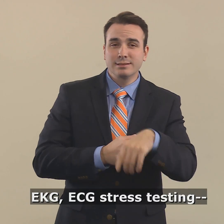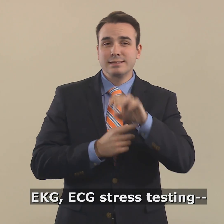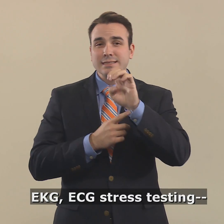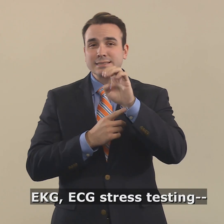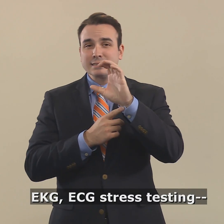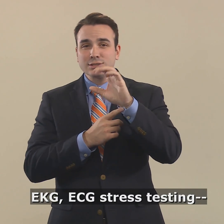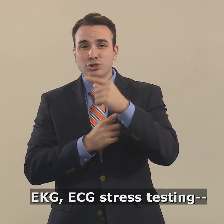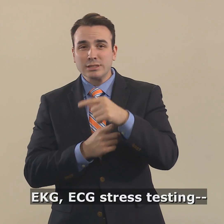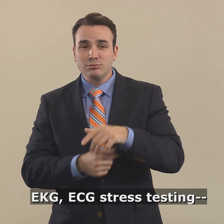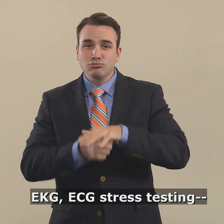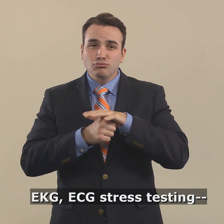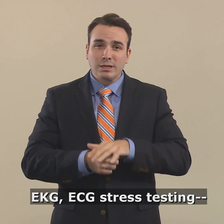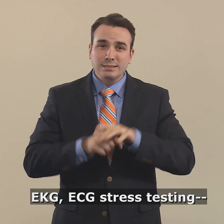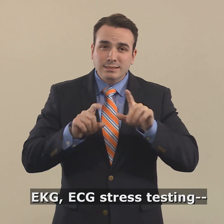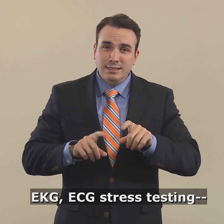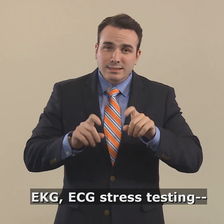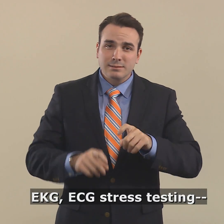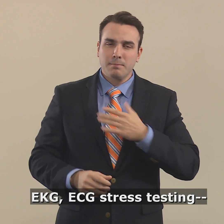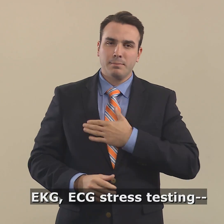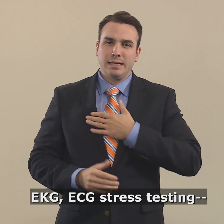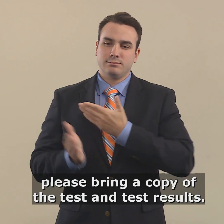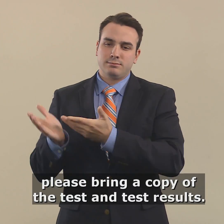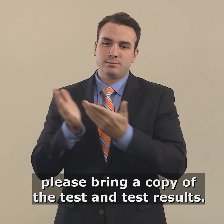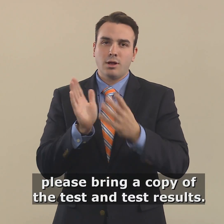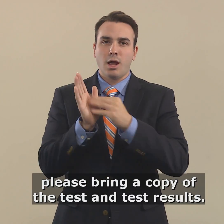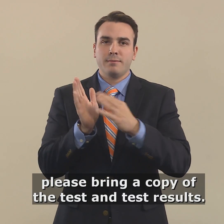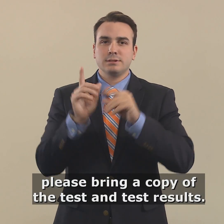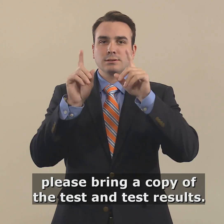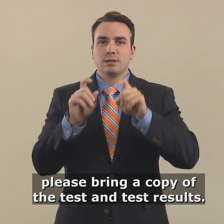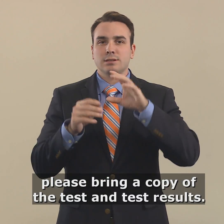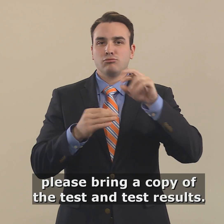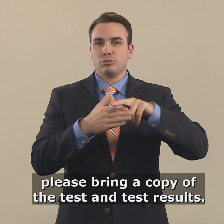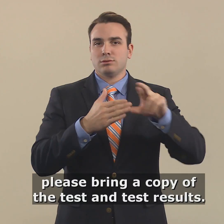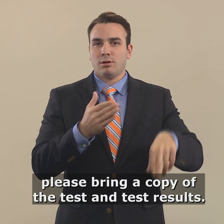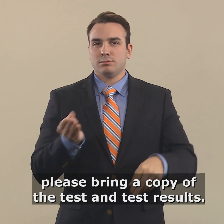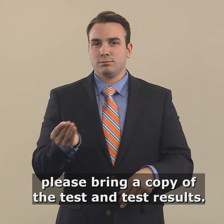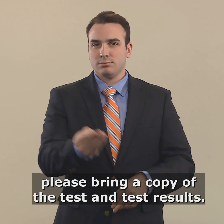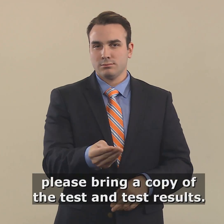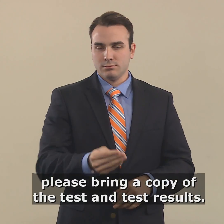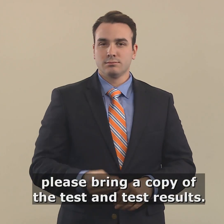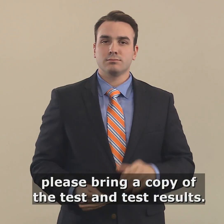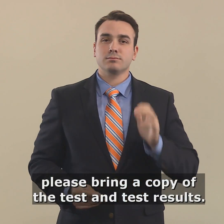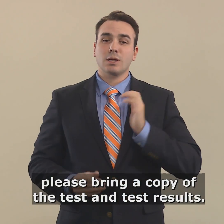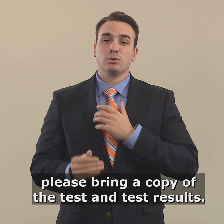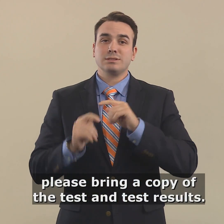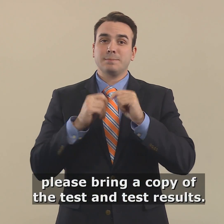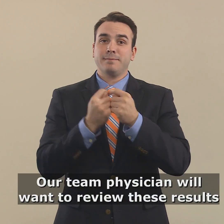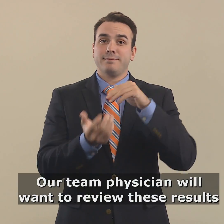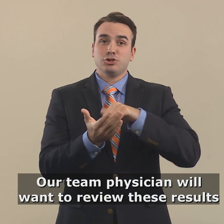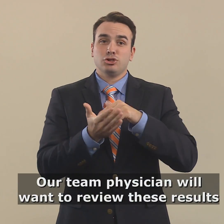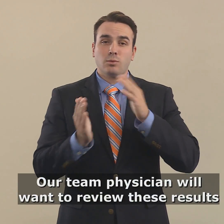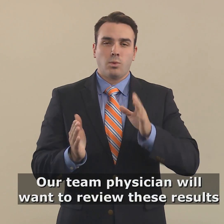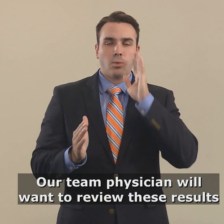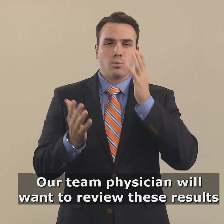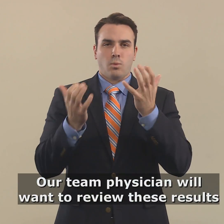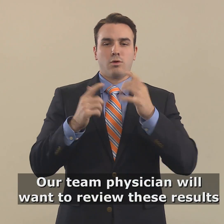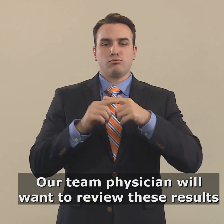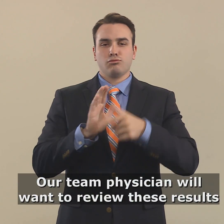EKG, ECG, stress testing, please bring a copy of the test and test results. Our team physician will want to review